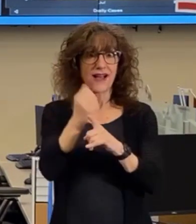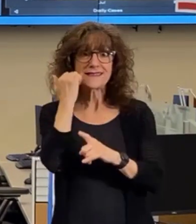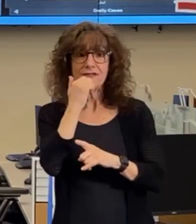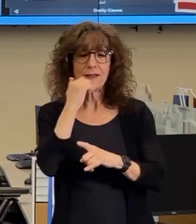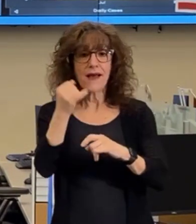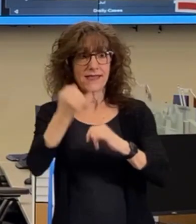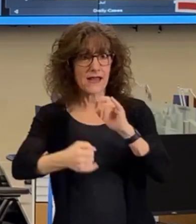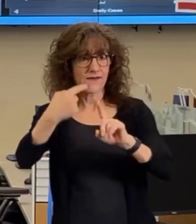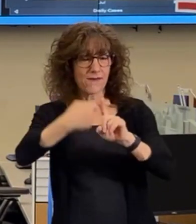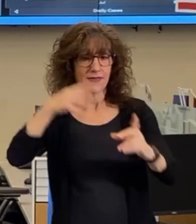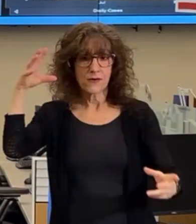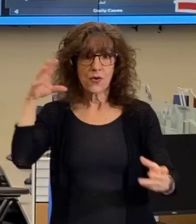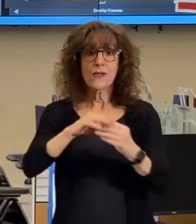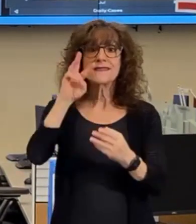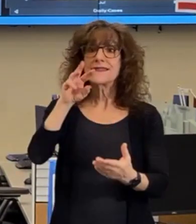end of the month for a total of